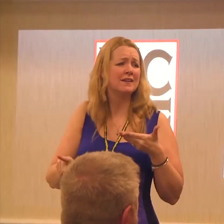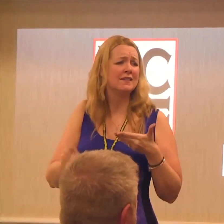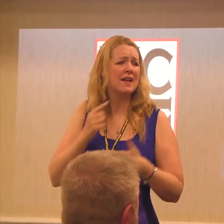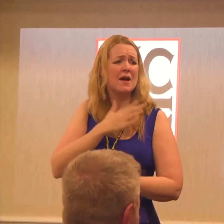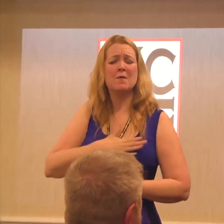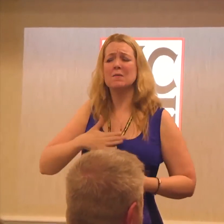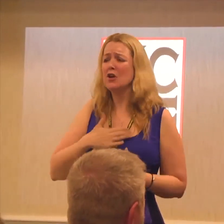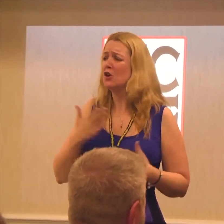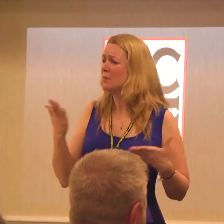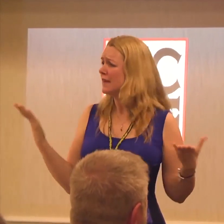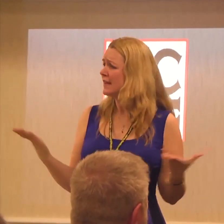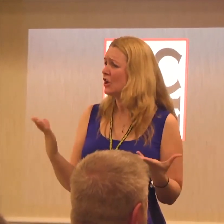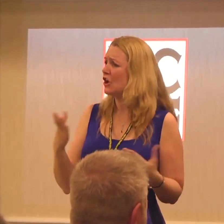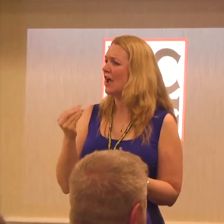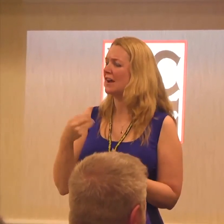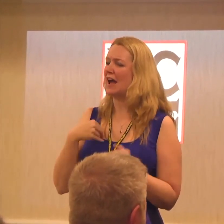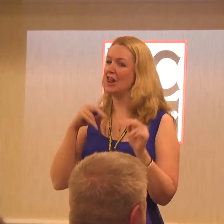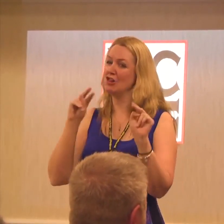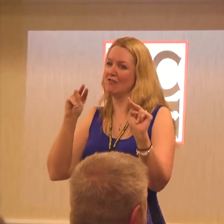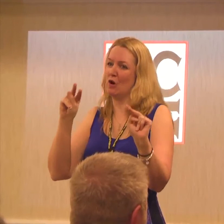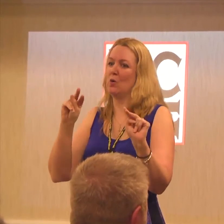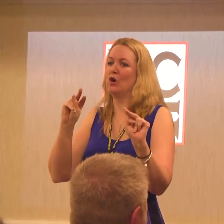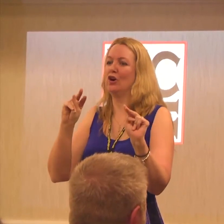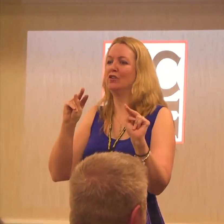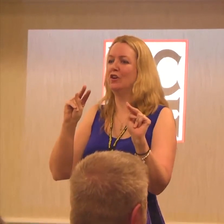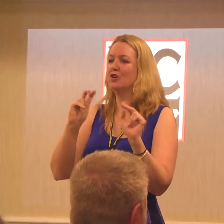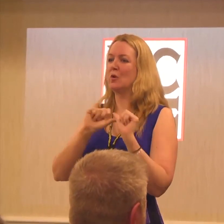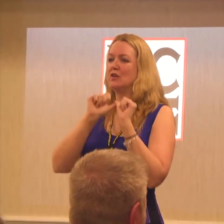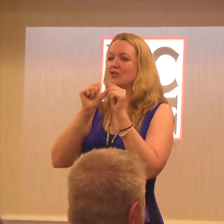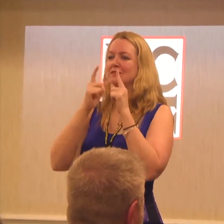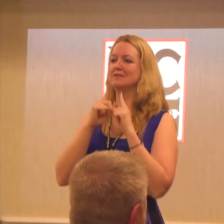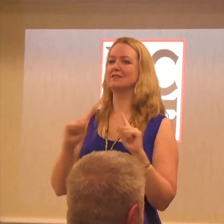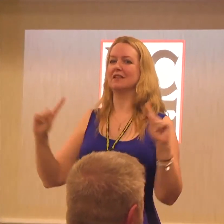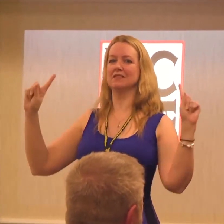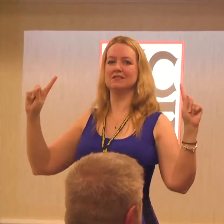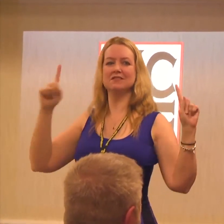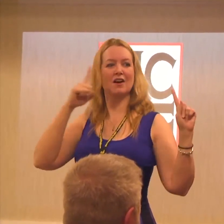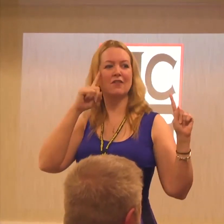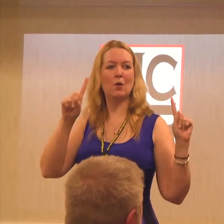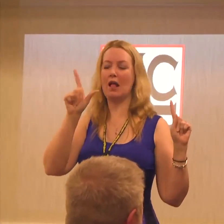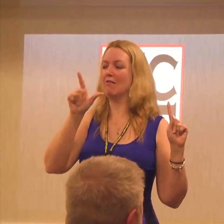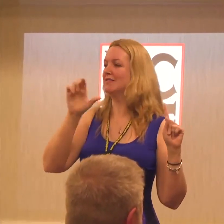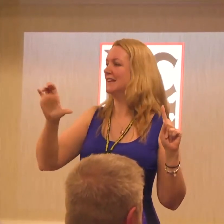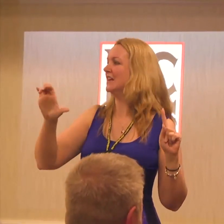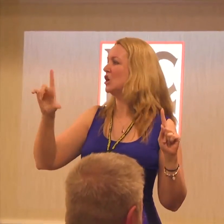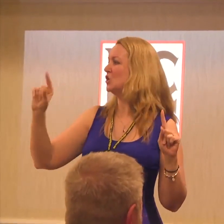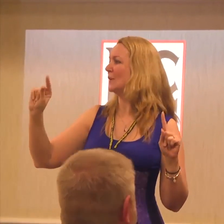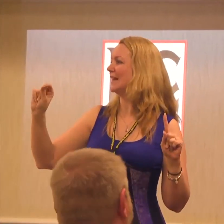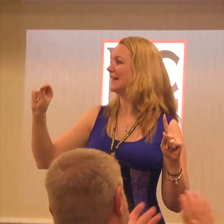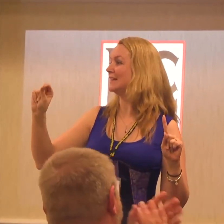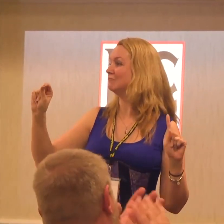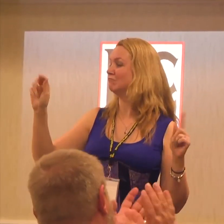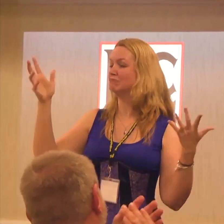being here, and I look forward to a continued success for LLC 20.